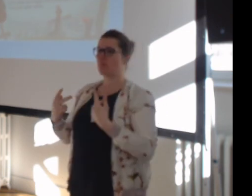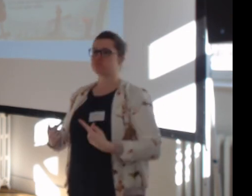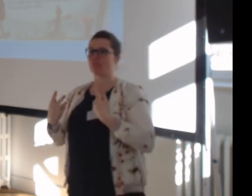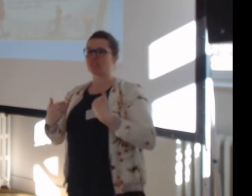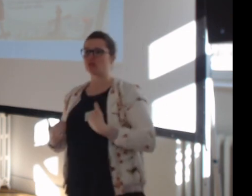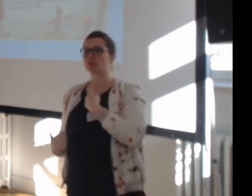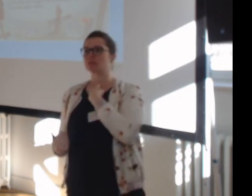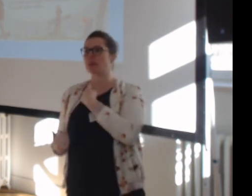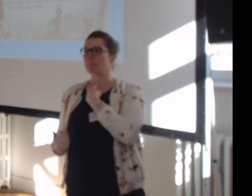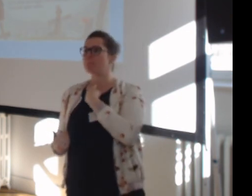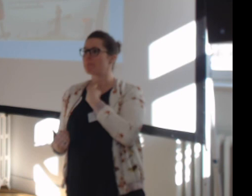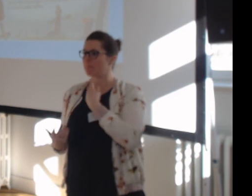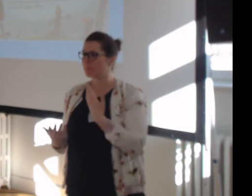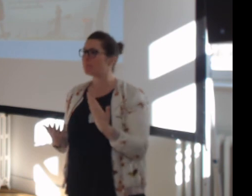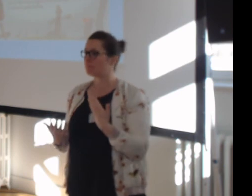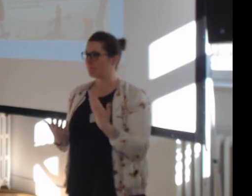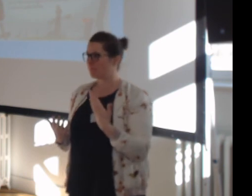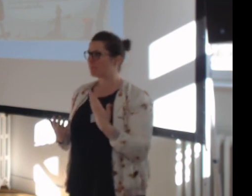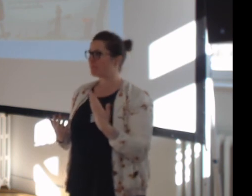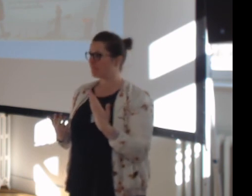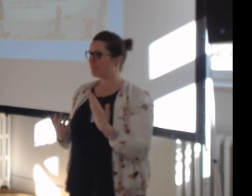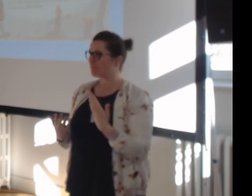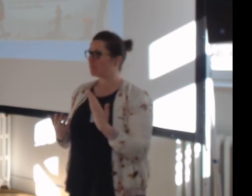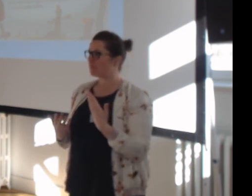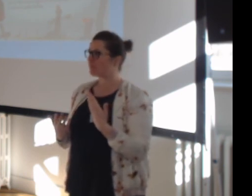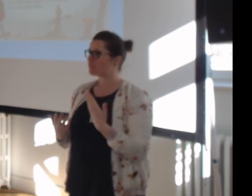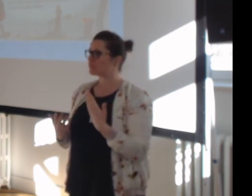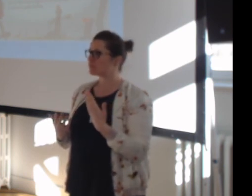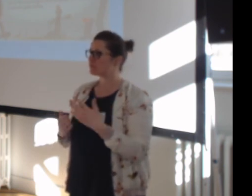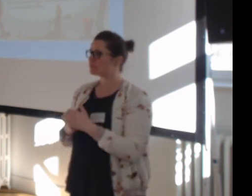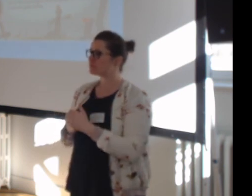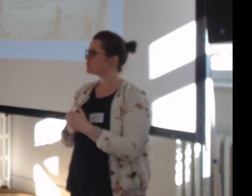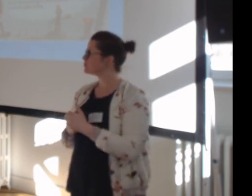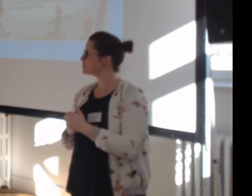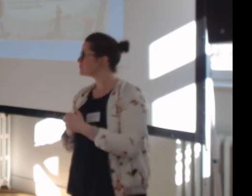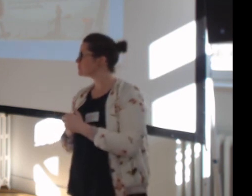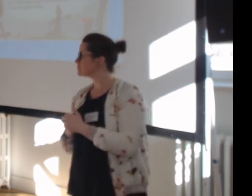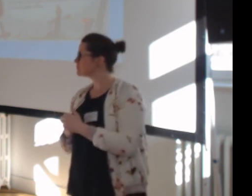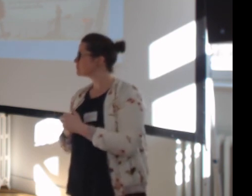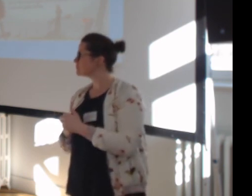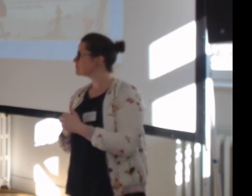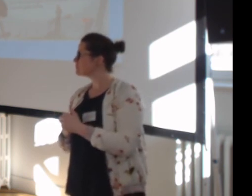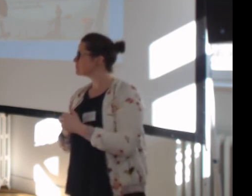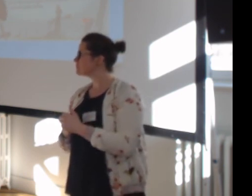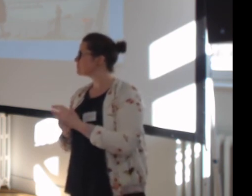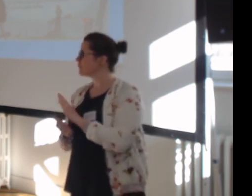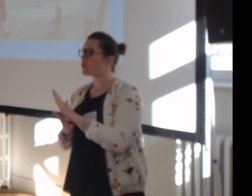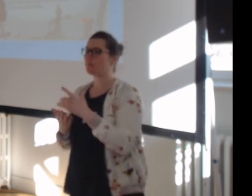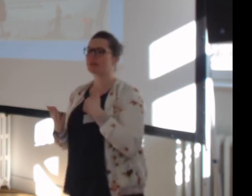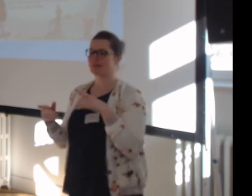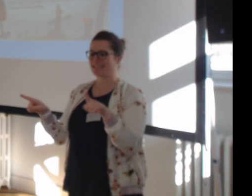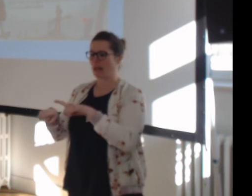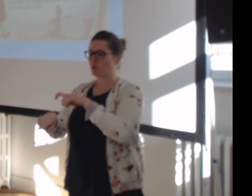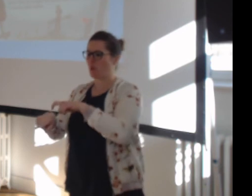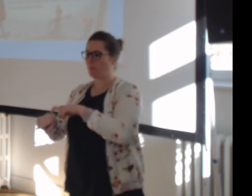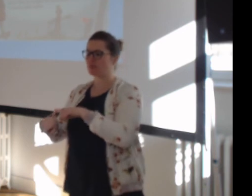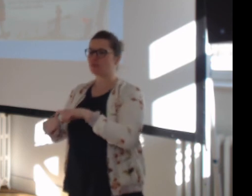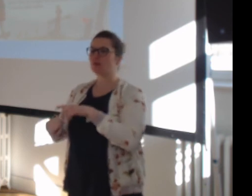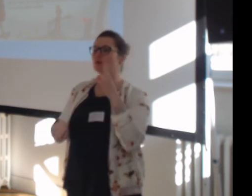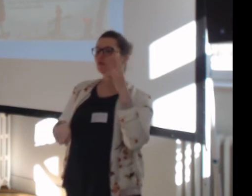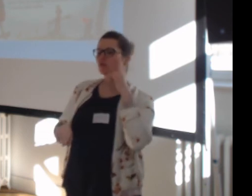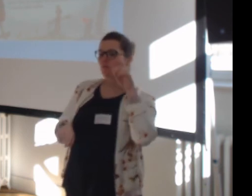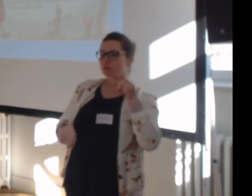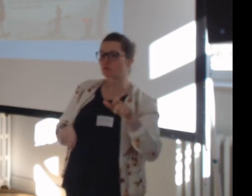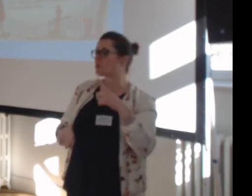professional voice. So it's something that you could see that maybe someone who was hearing and someone who was deaf and hard of hearing could